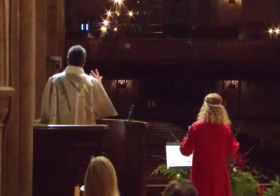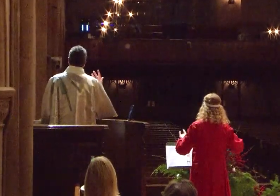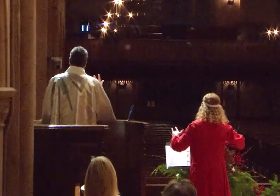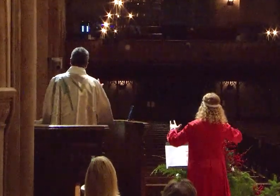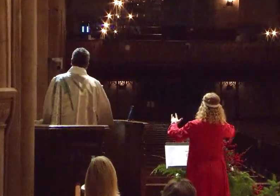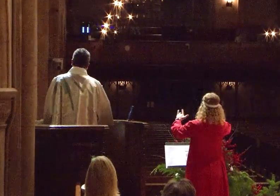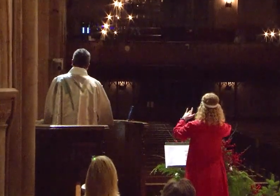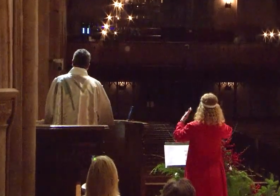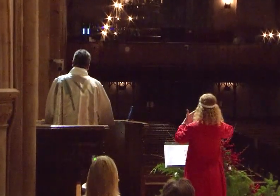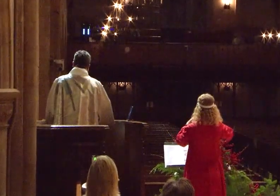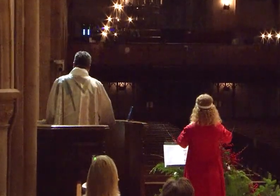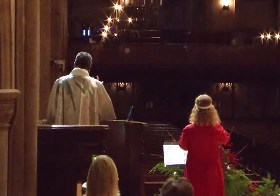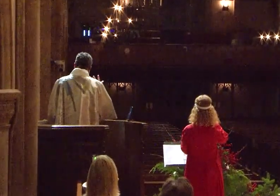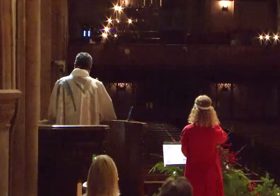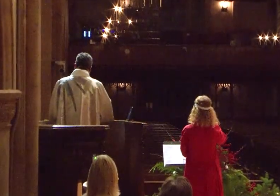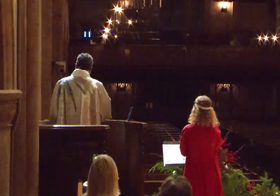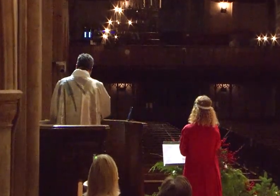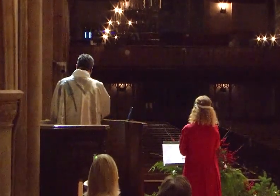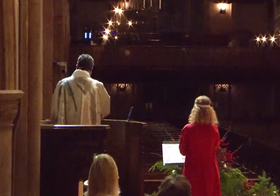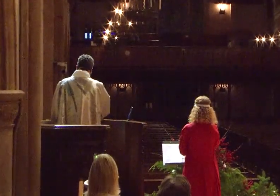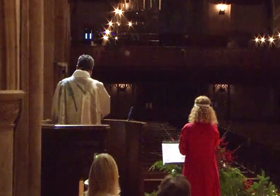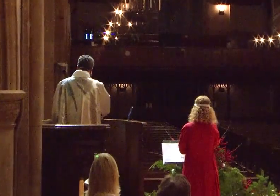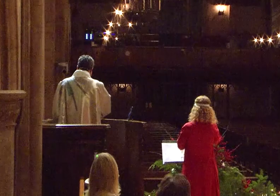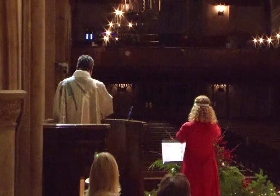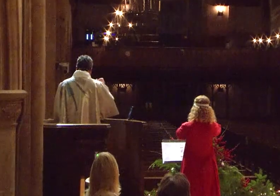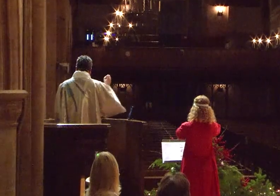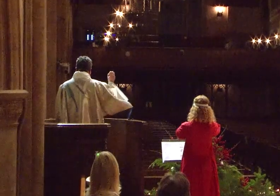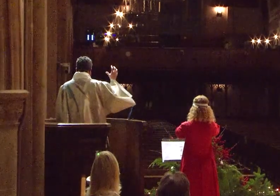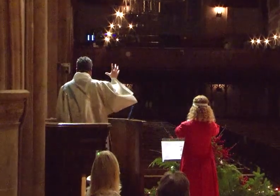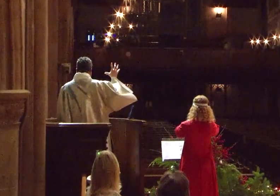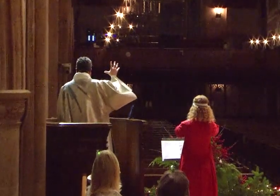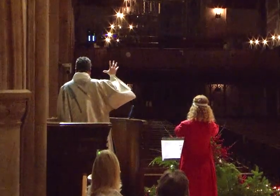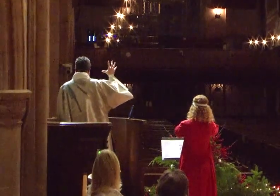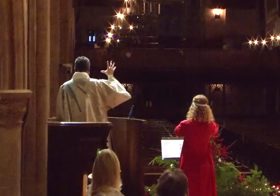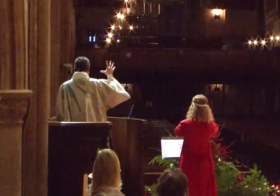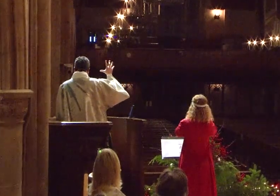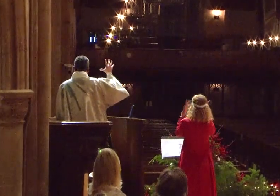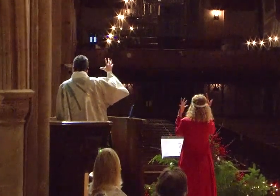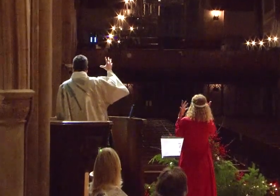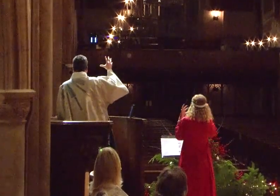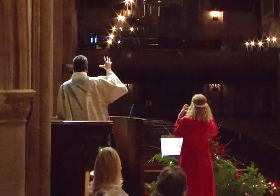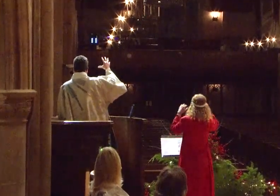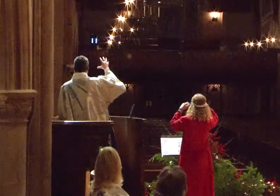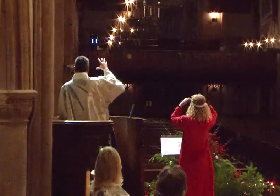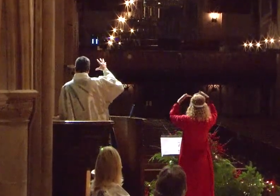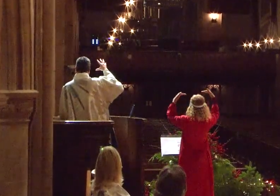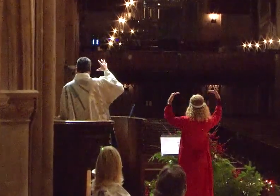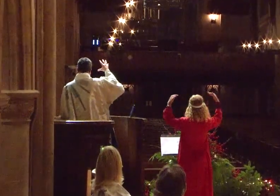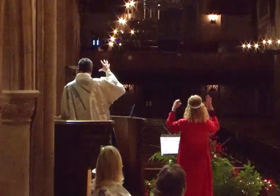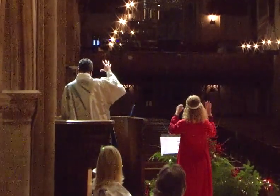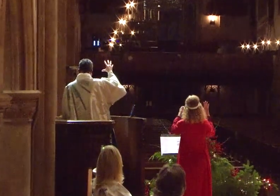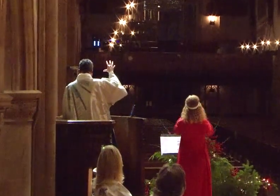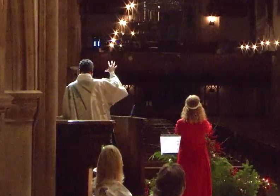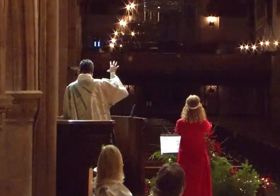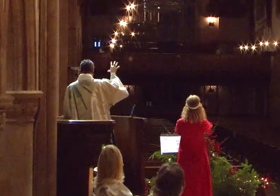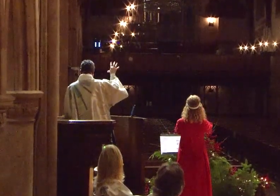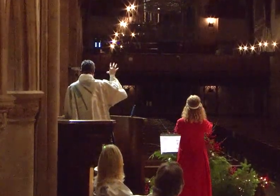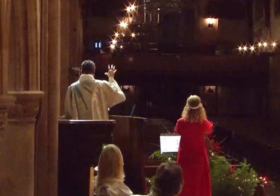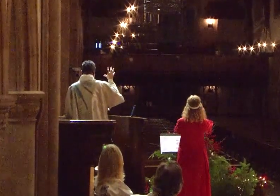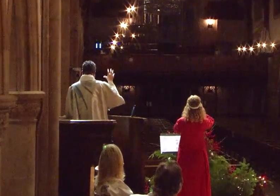of Bethlehem at nighttime, under the dark sky full of